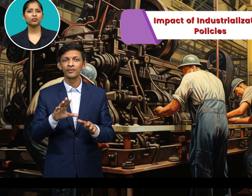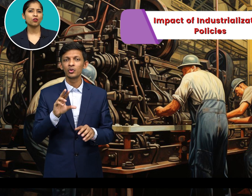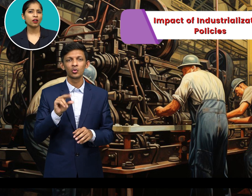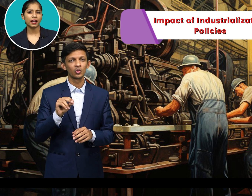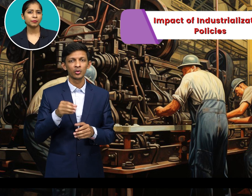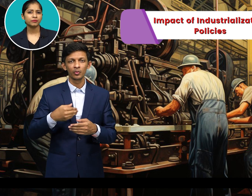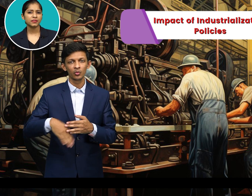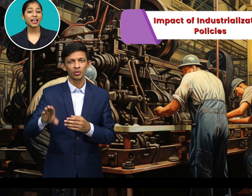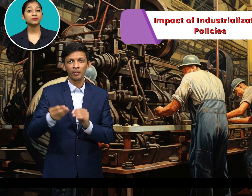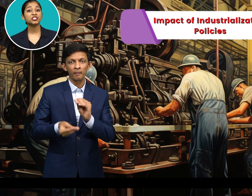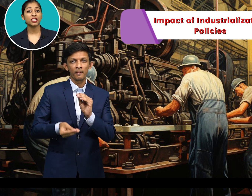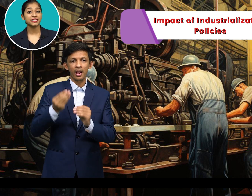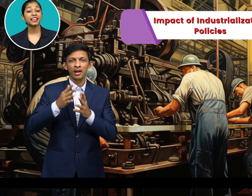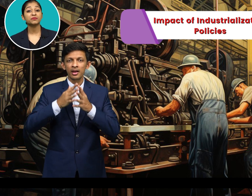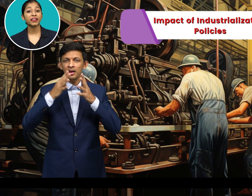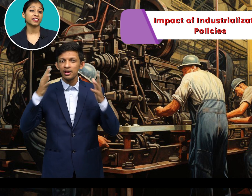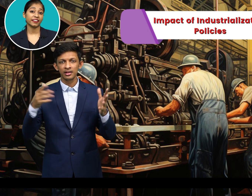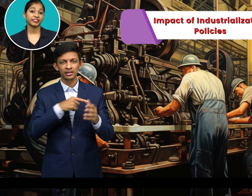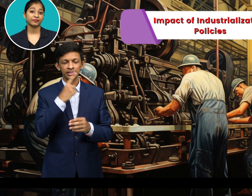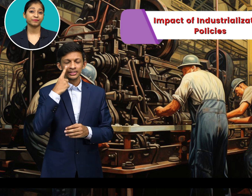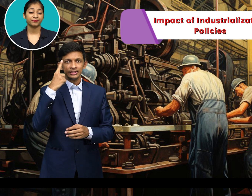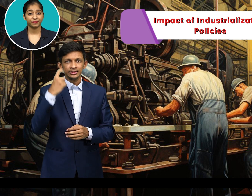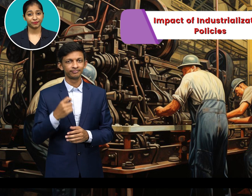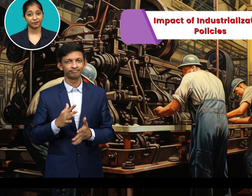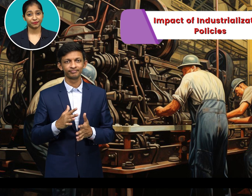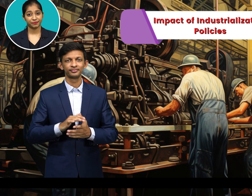has not gone up as much as expected.